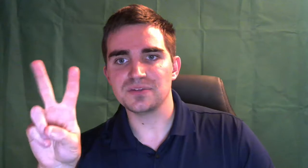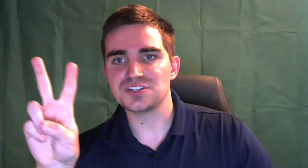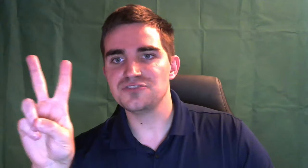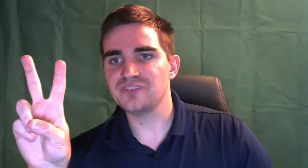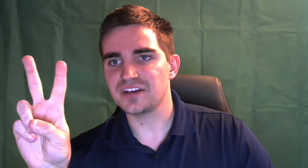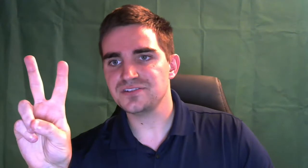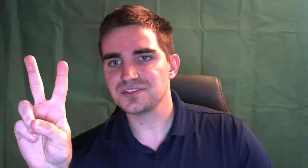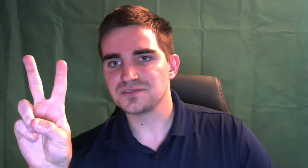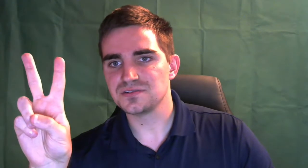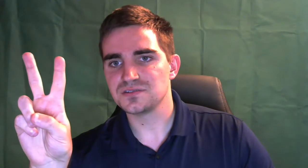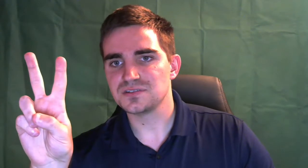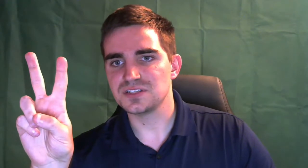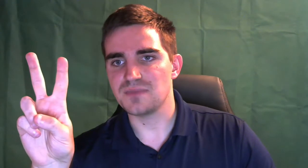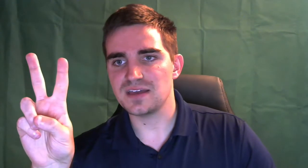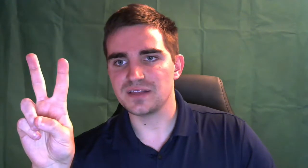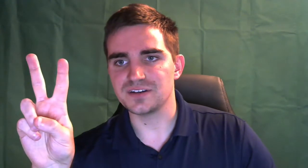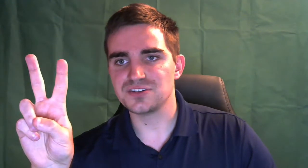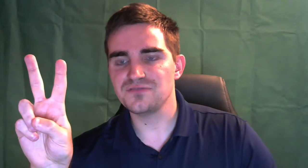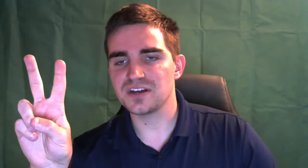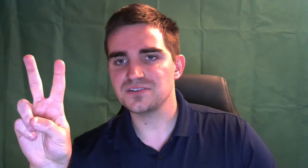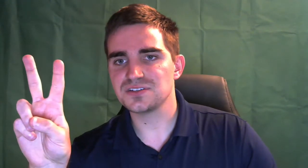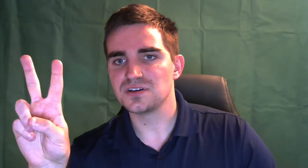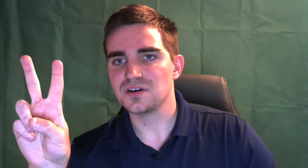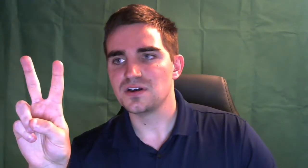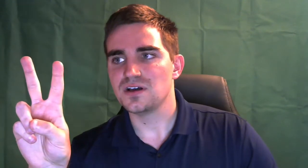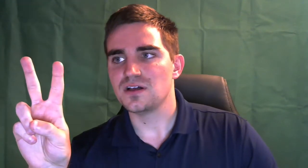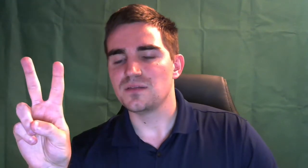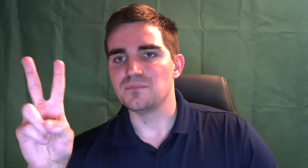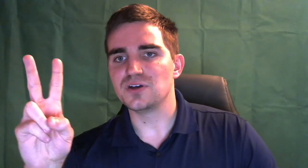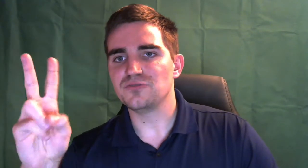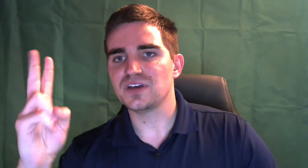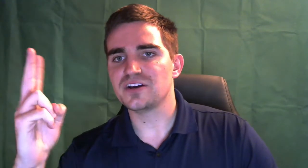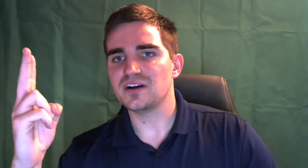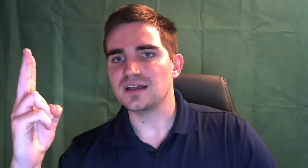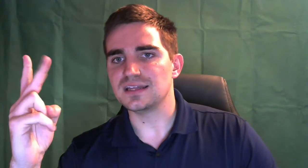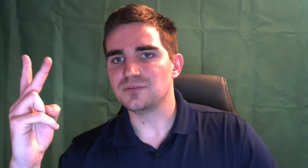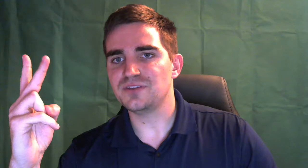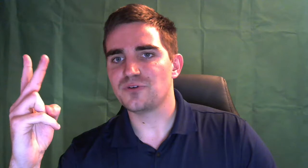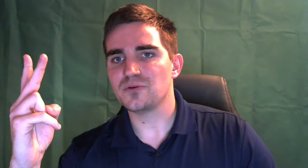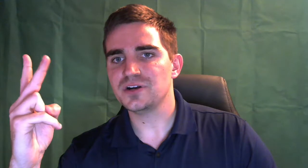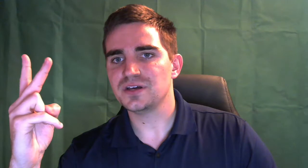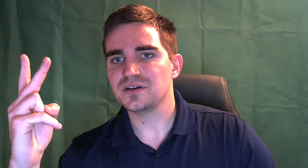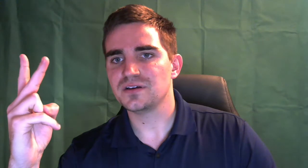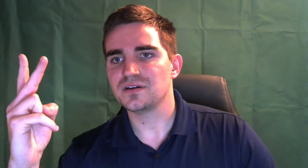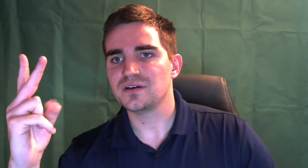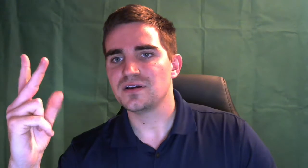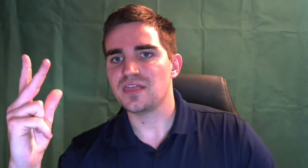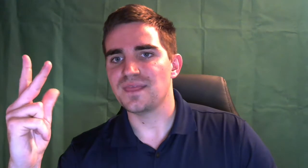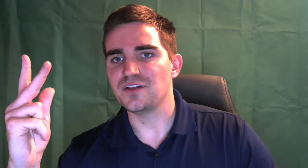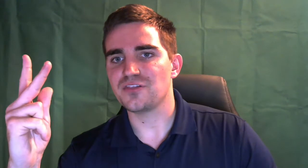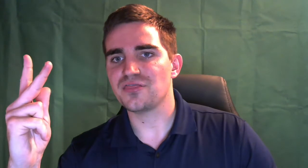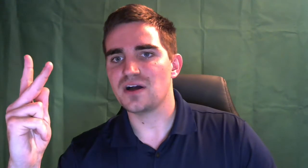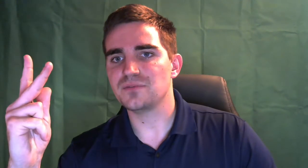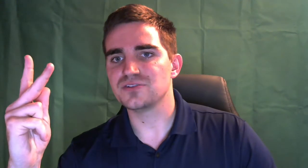2 fingers to make the letter. 2 fingers, middle finger a little bit forward, and then your thumb goes right